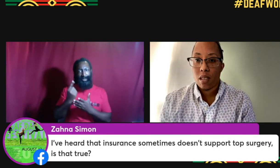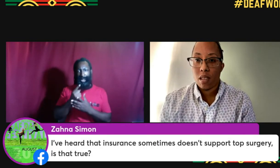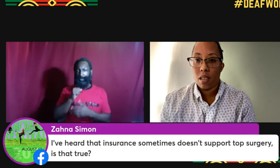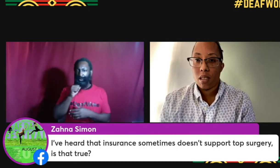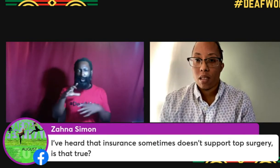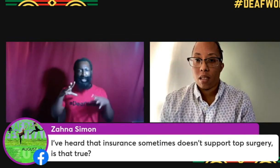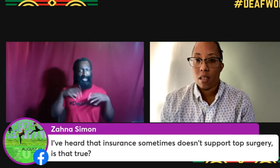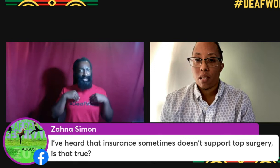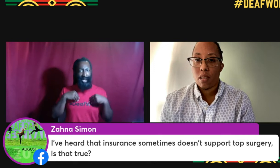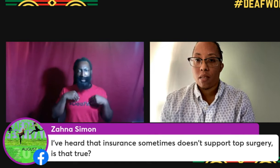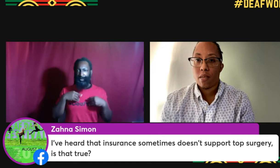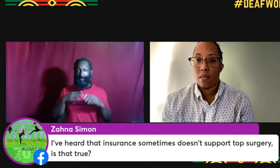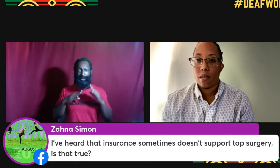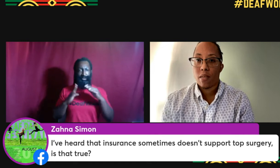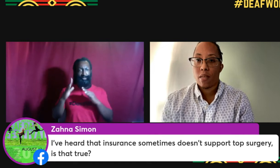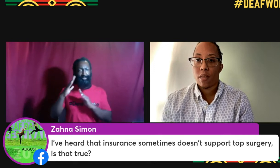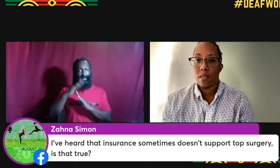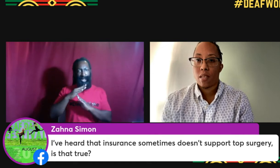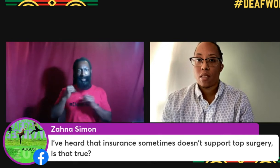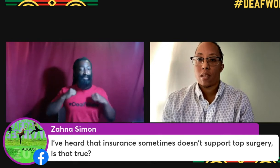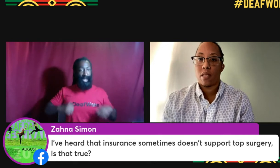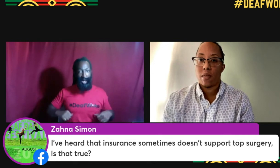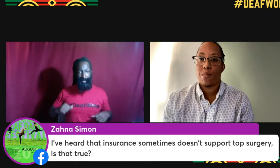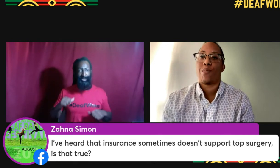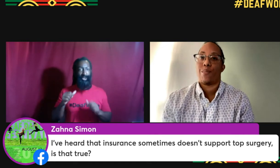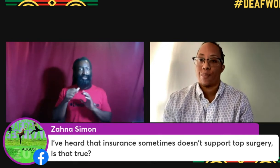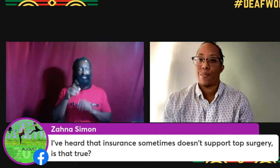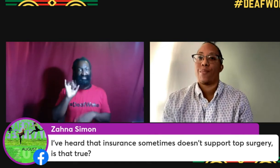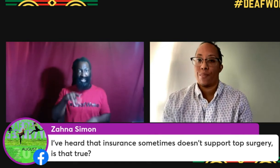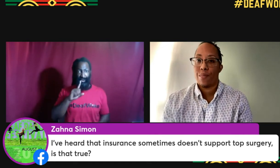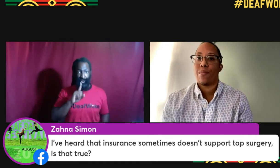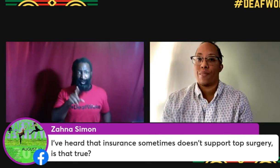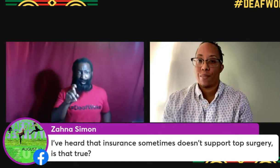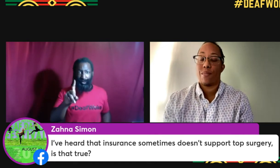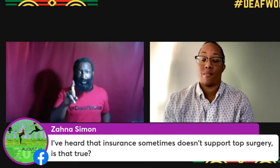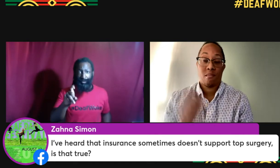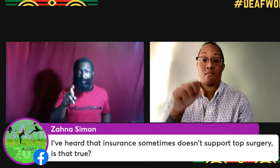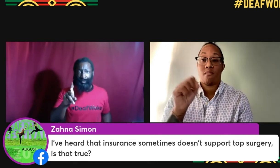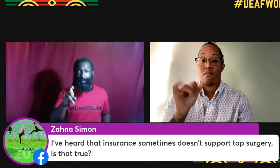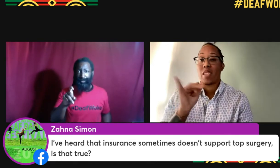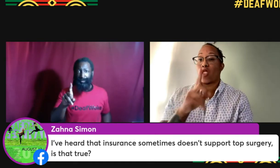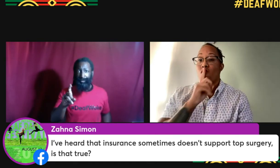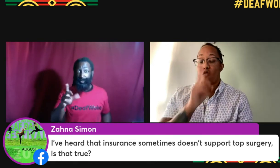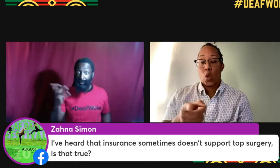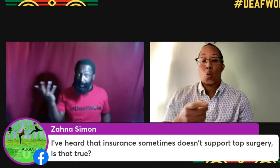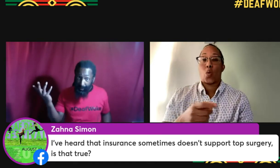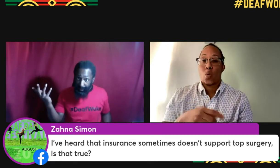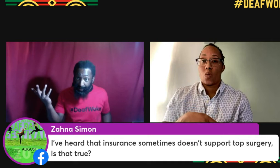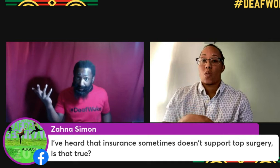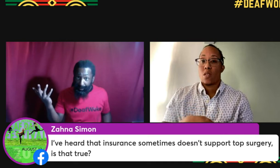Question is I've heard that insurance sometimes doesn't support top surgery. Is that true? Yes, that is true.